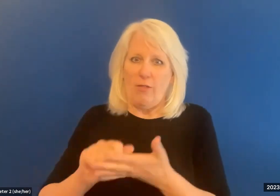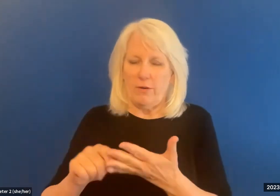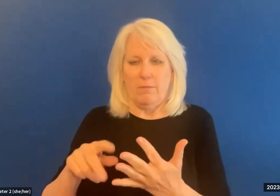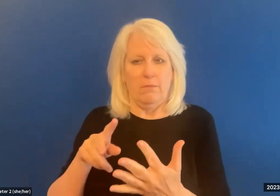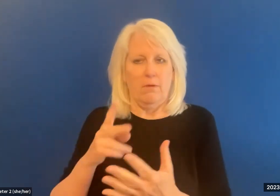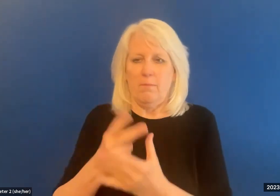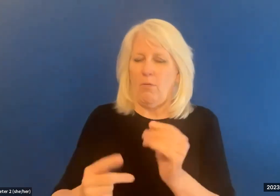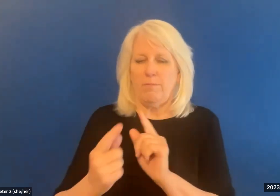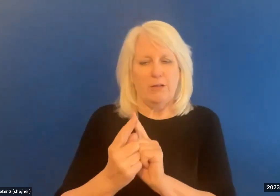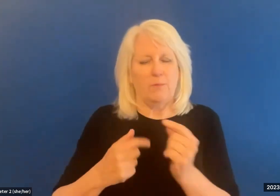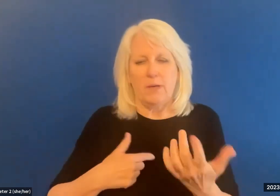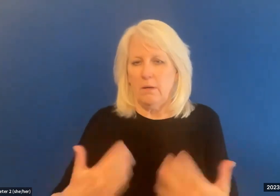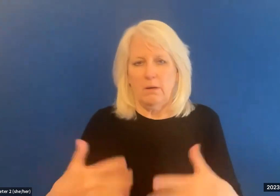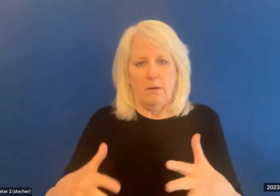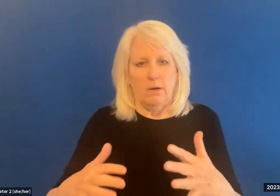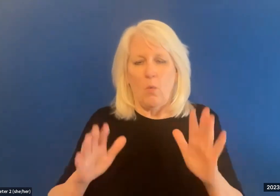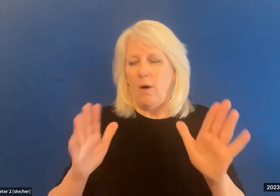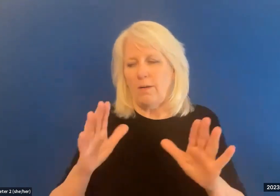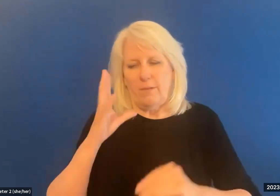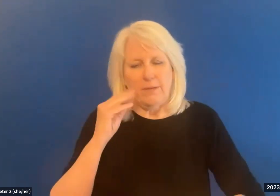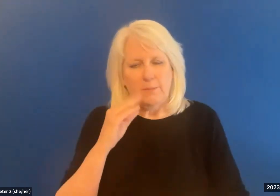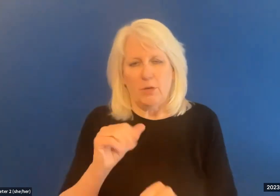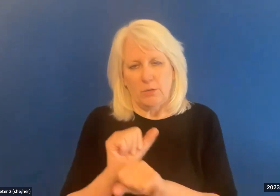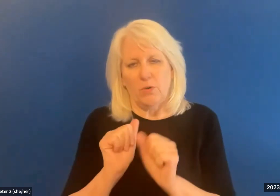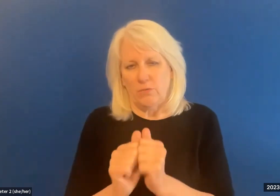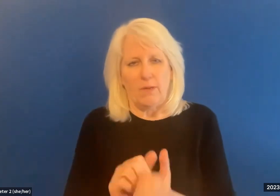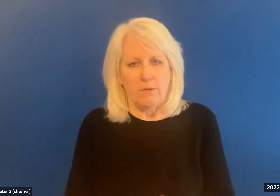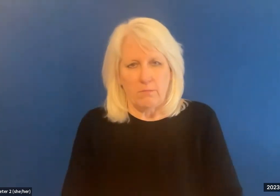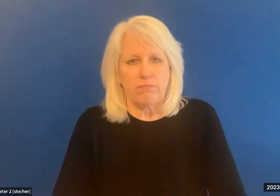experience learning from and working with all of them.